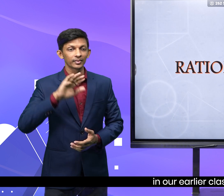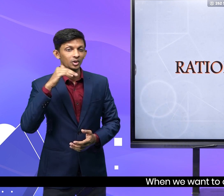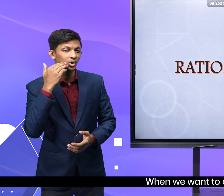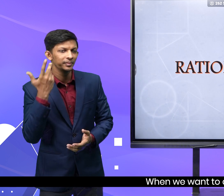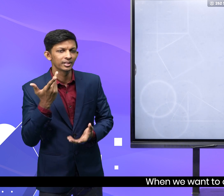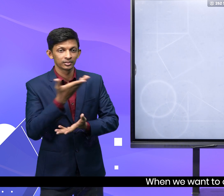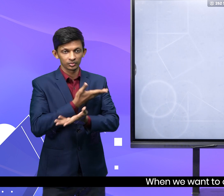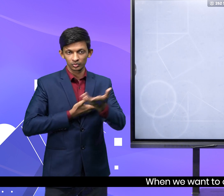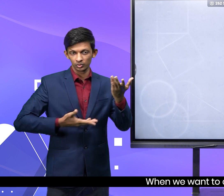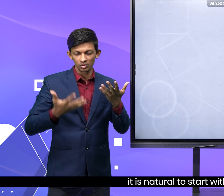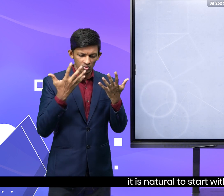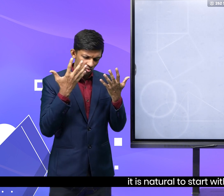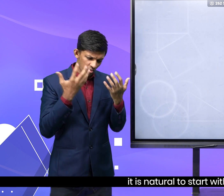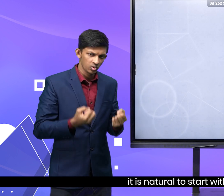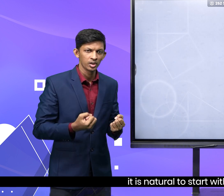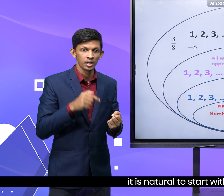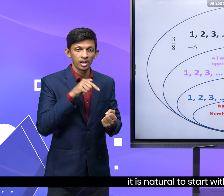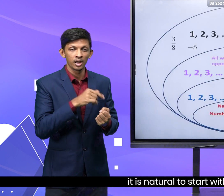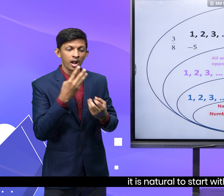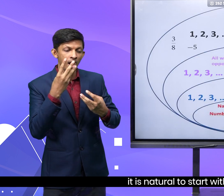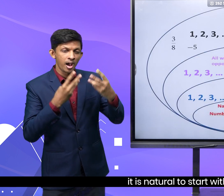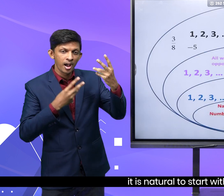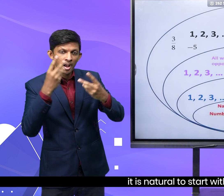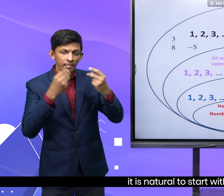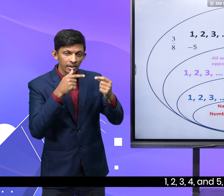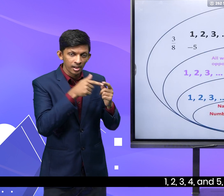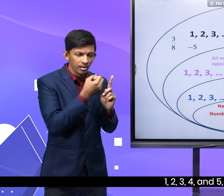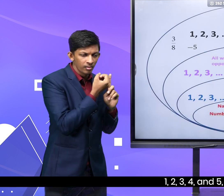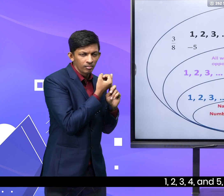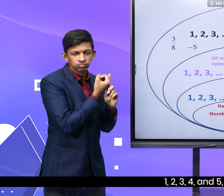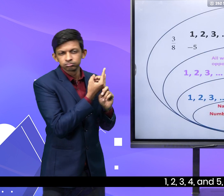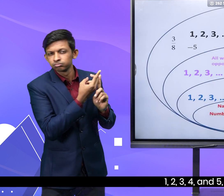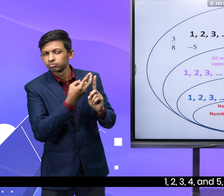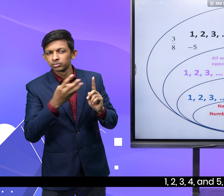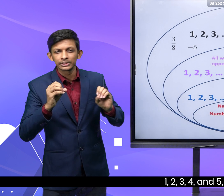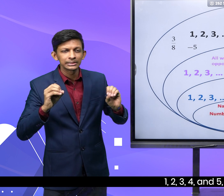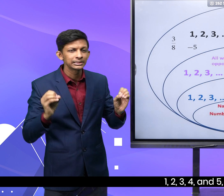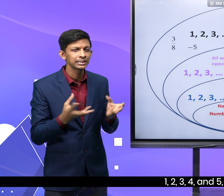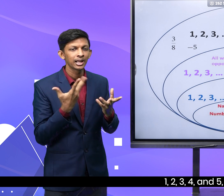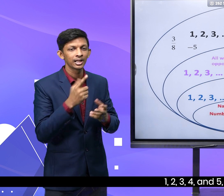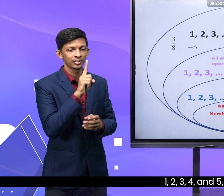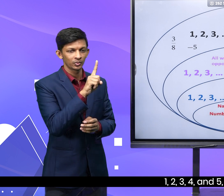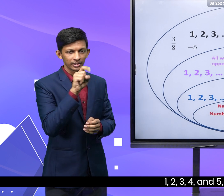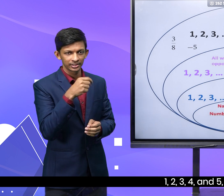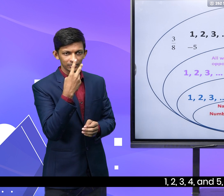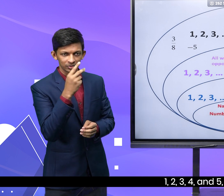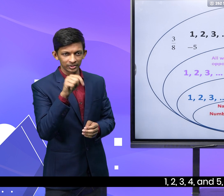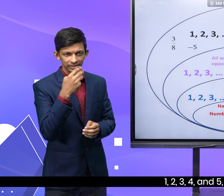When we want to count, it is natural to start with numbers 1, 2, 3, 4